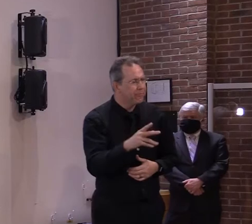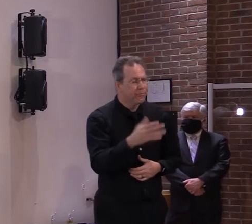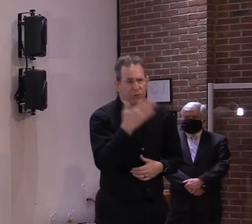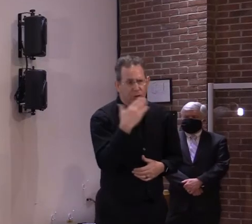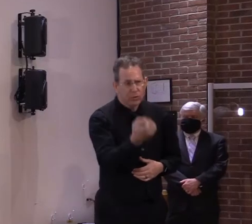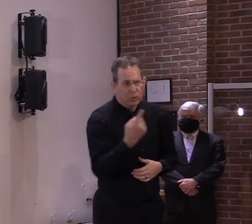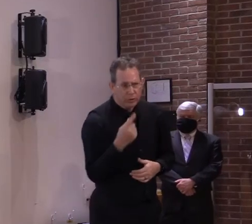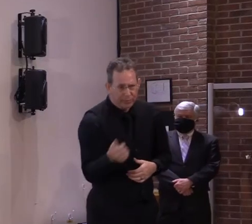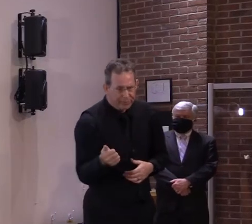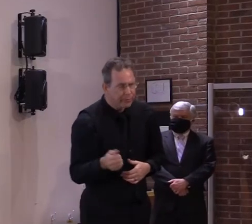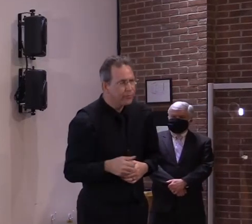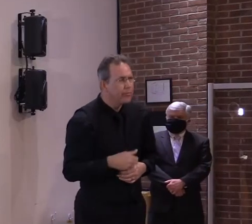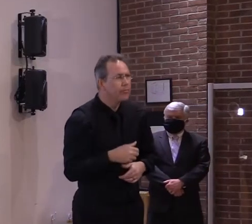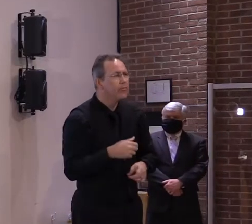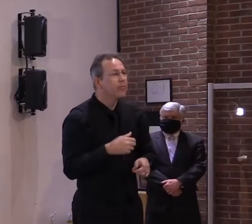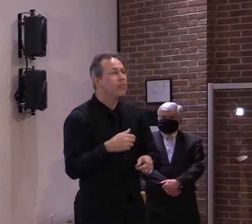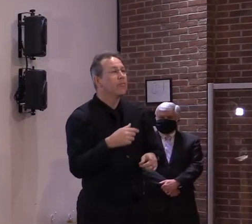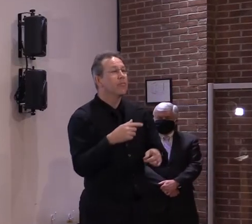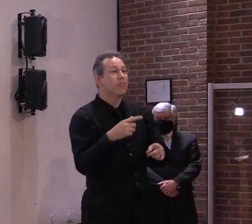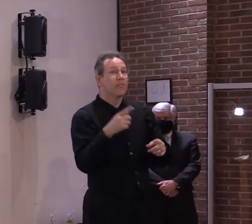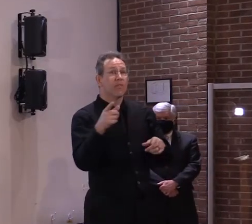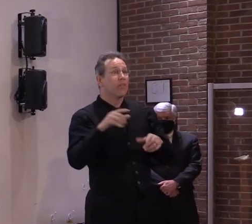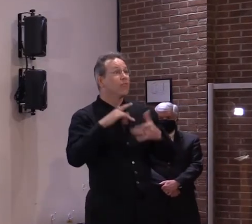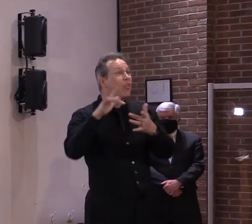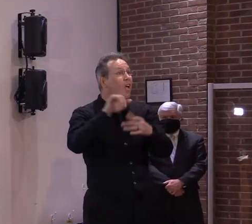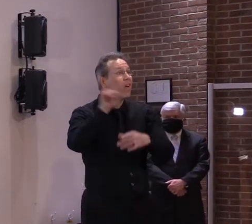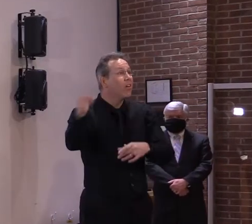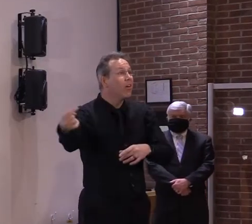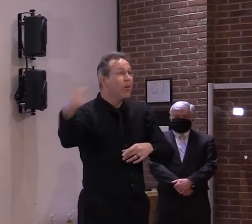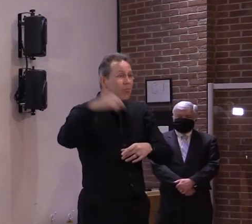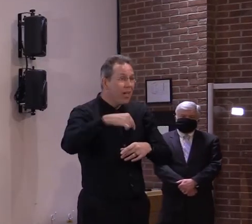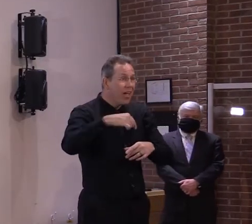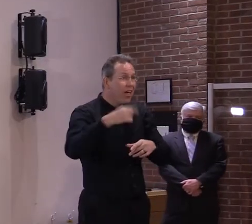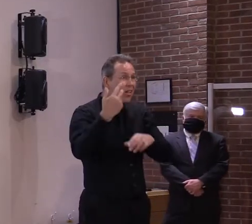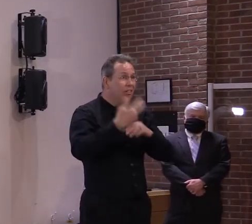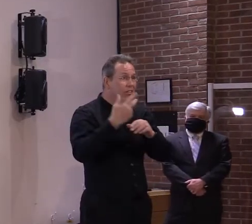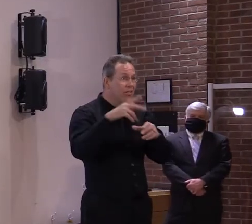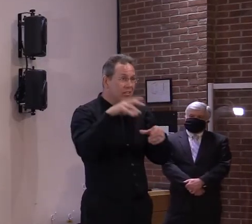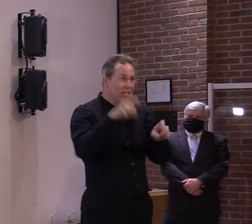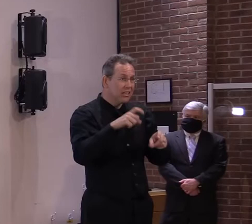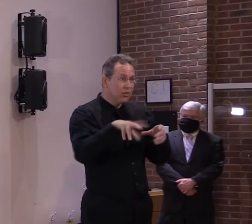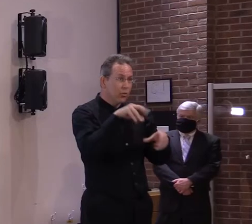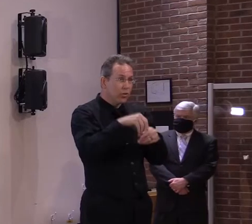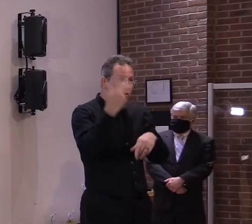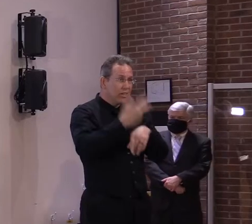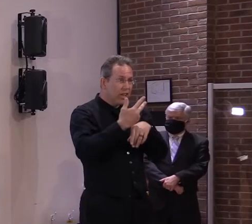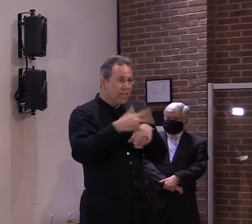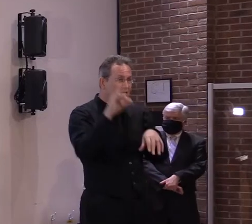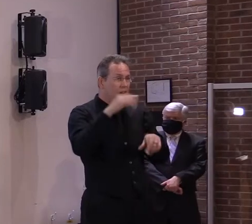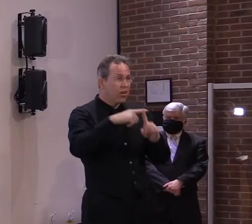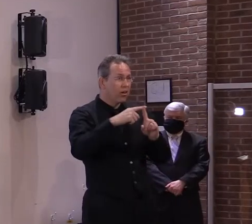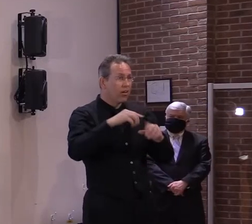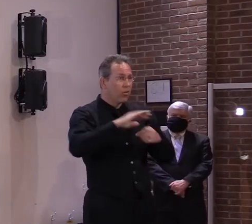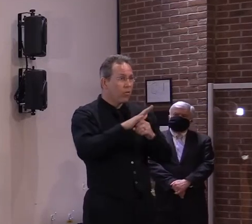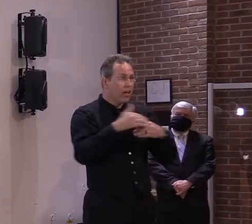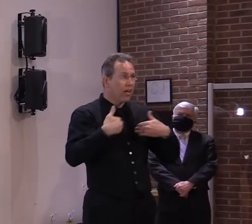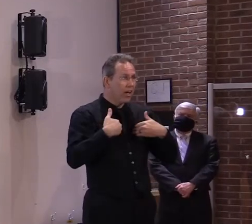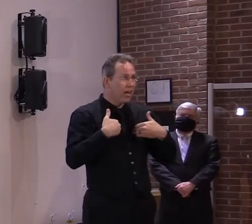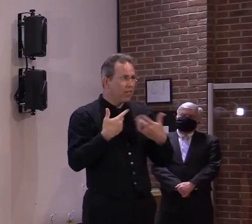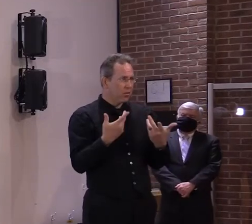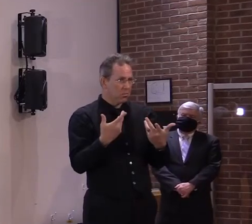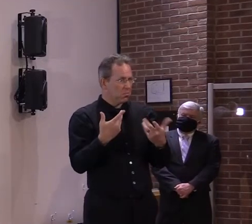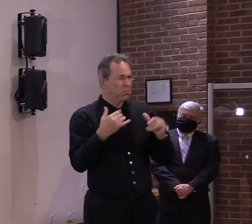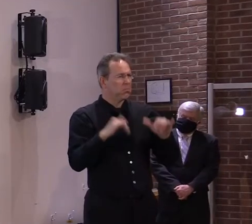test, does require everything it requires now. So we would expect that person to